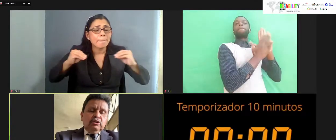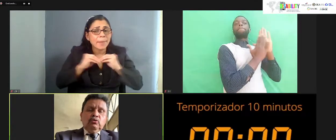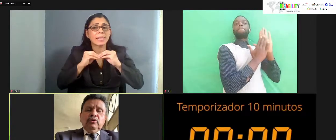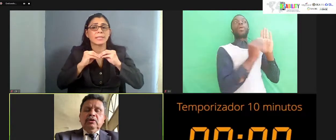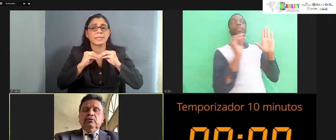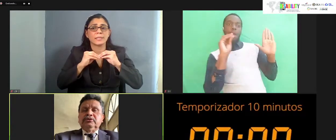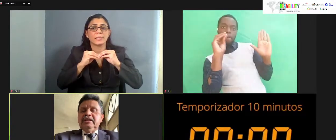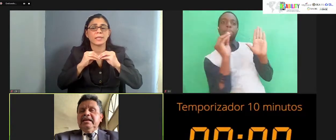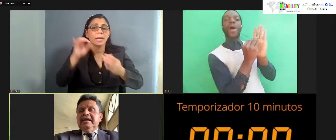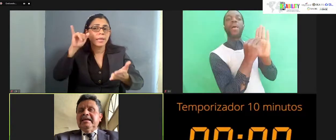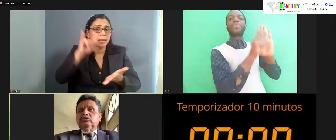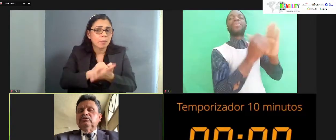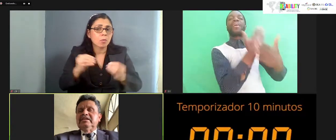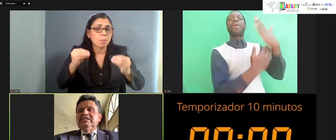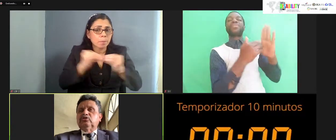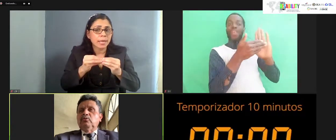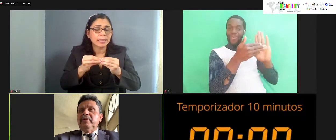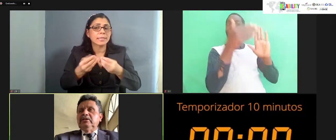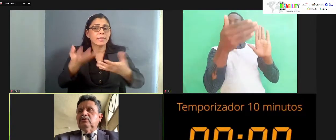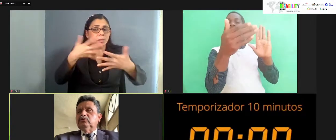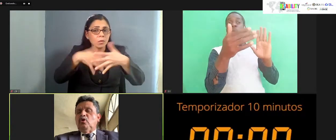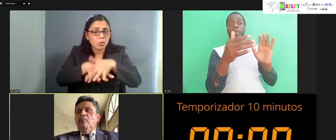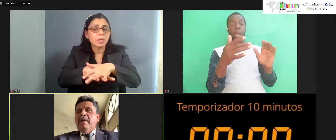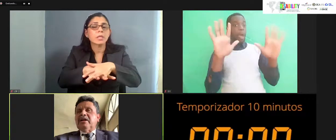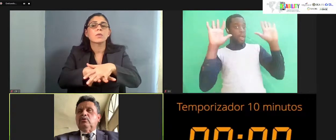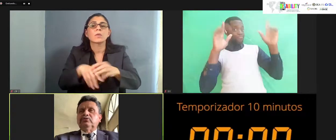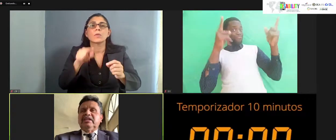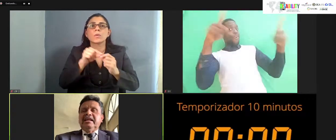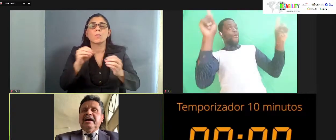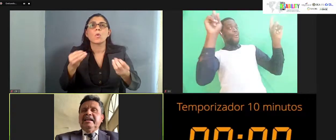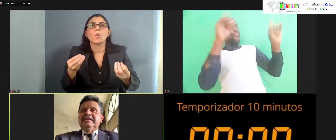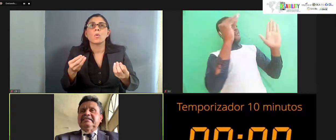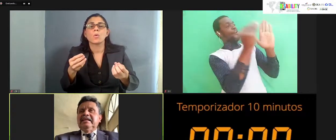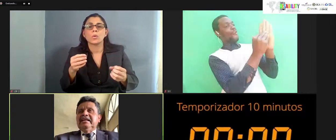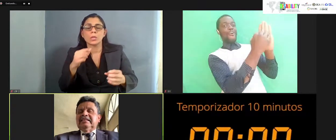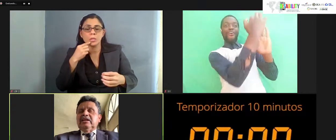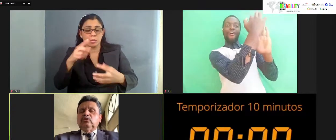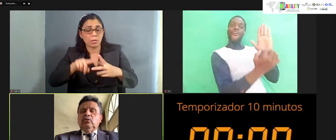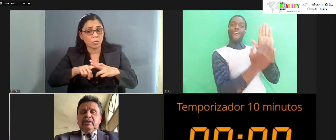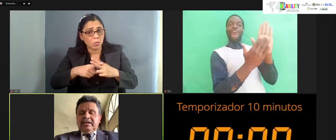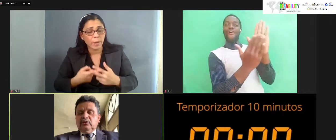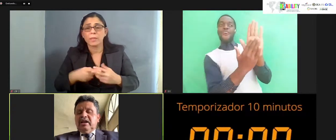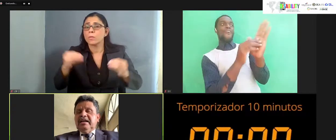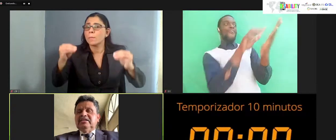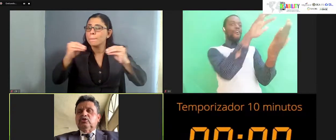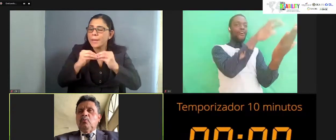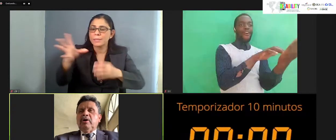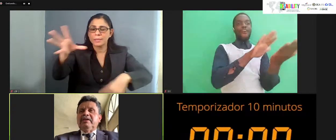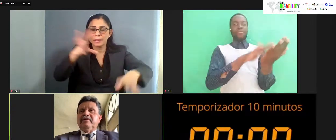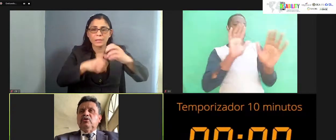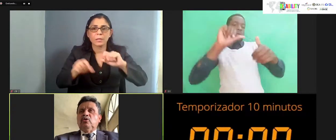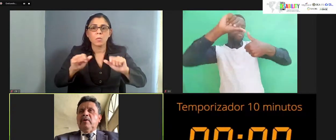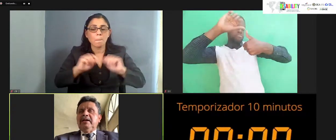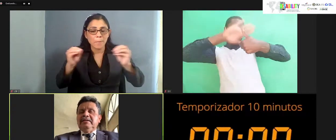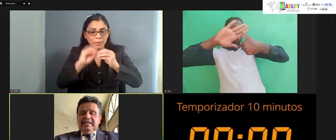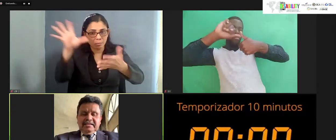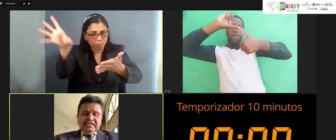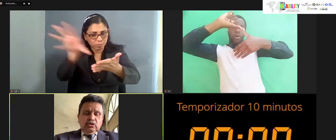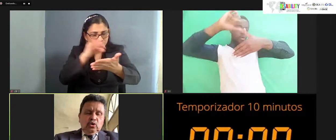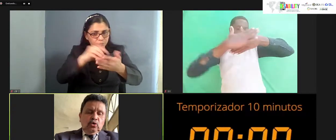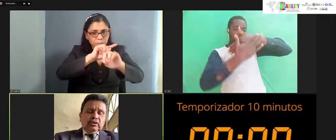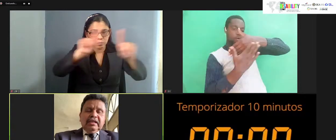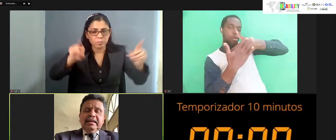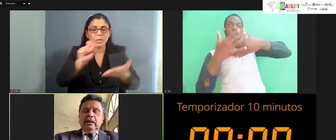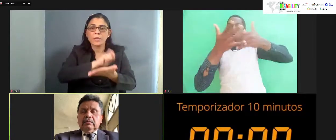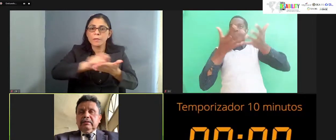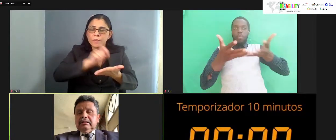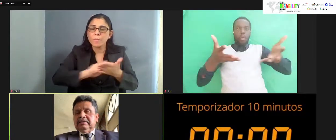enough for us to be included in these frameworks regionally